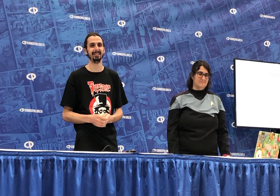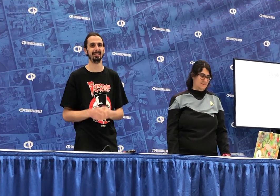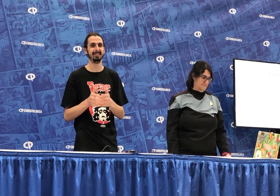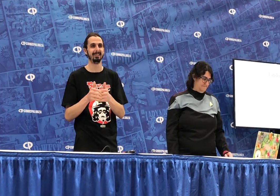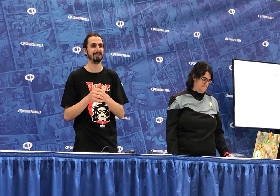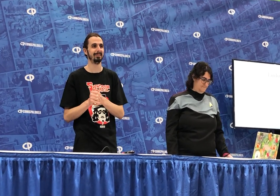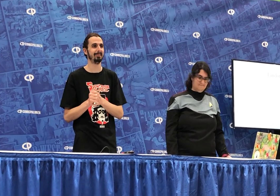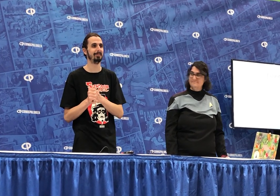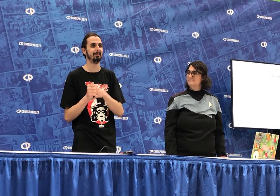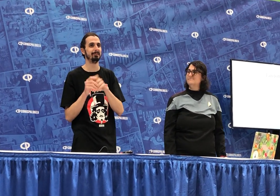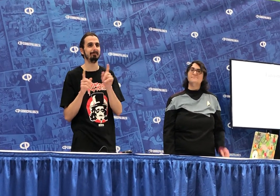Good question.